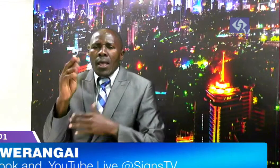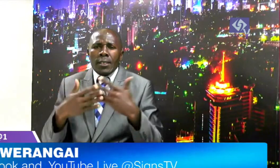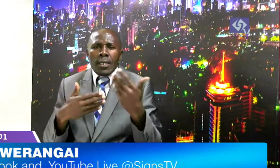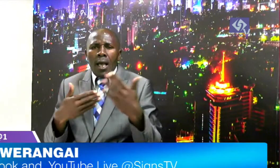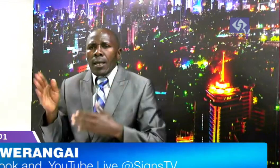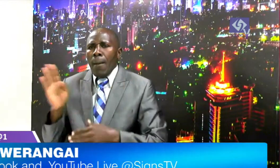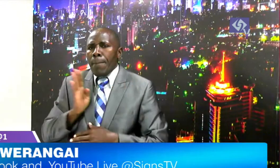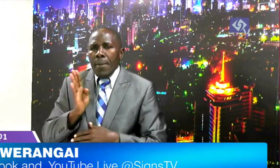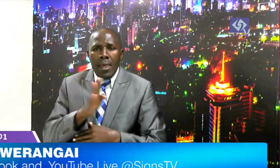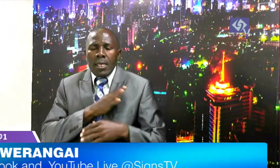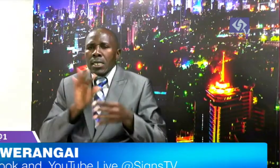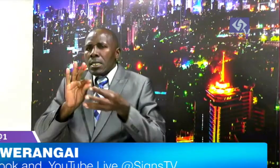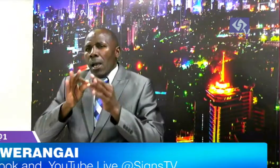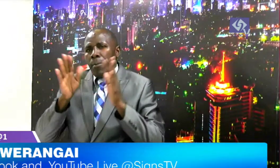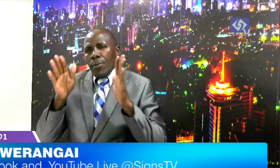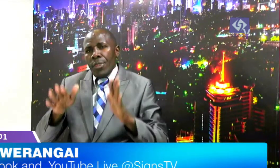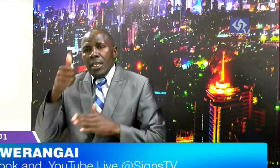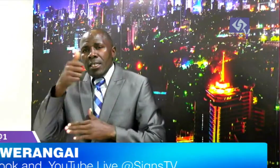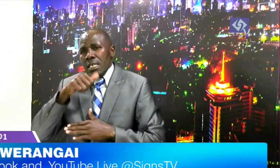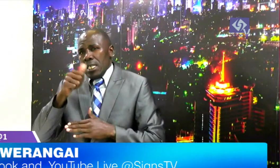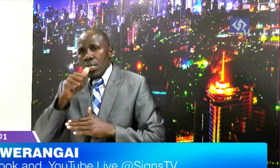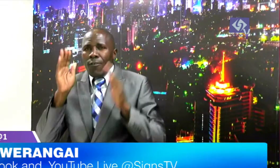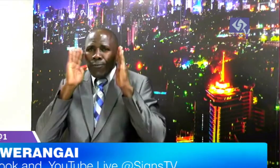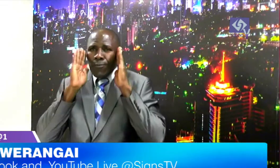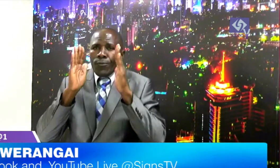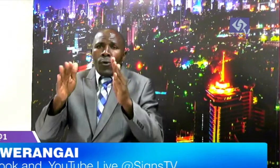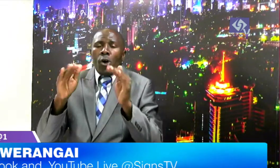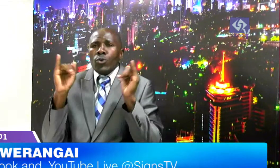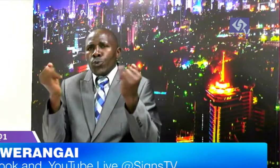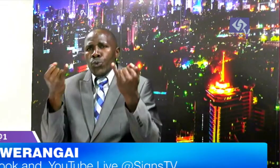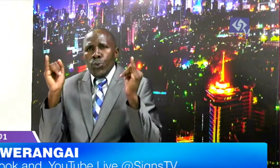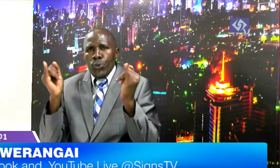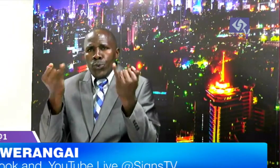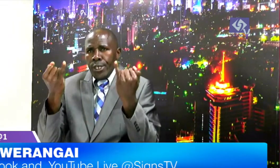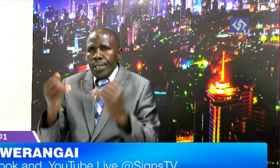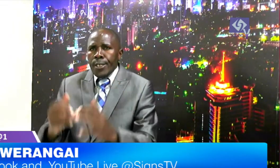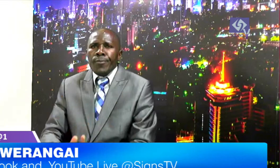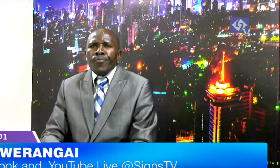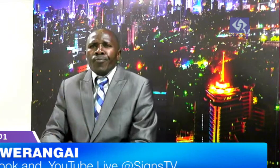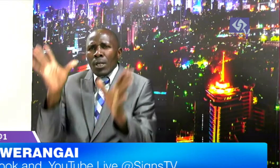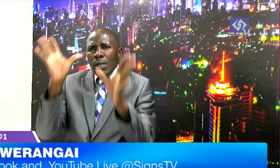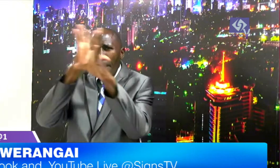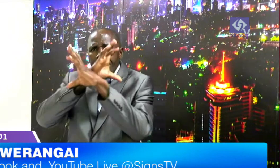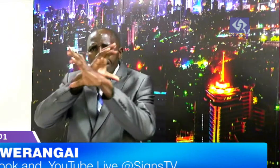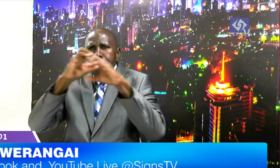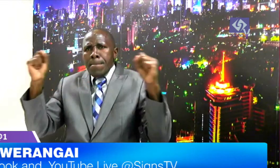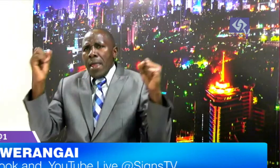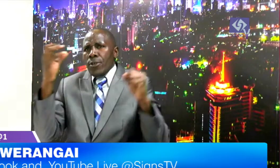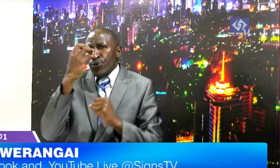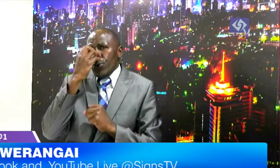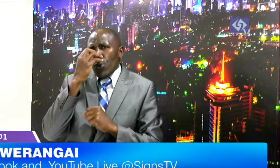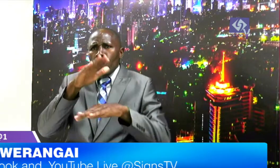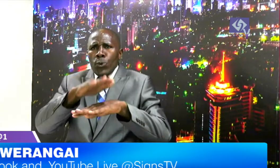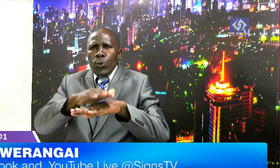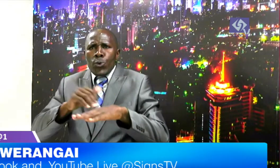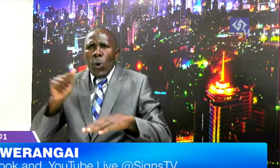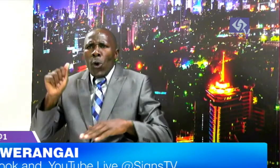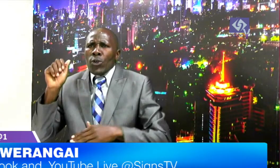to Science TV. My name is Ben. My interpreter doing the voicing is Anne Wairimo. Let us focus on our news item at this hour.